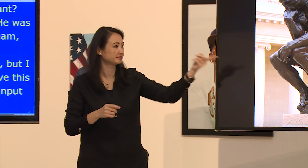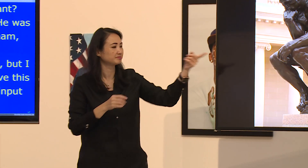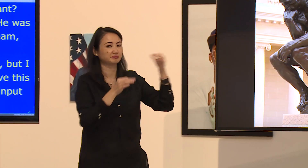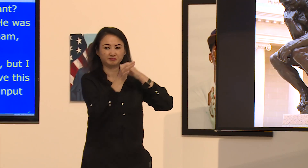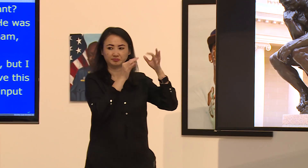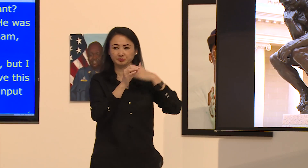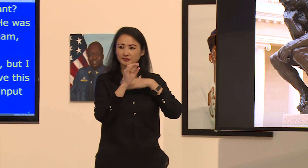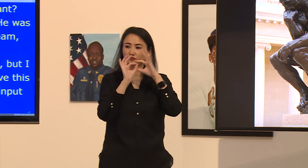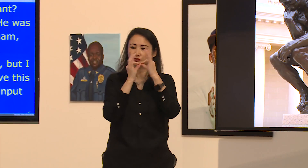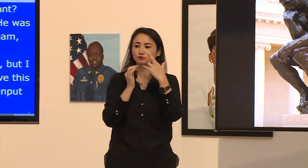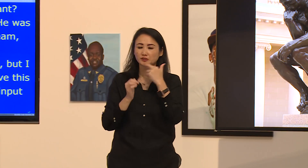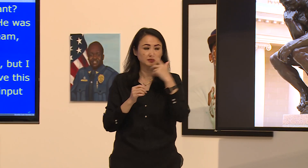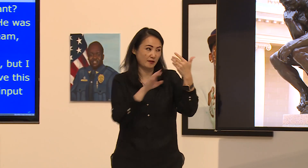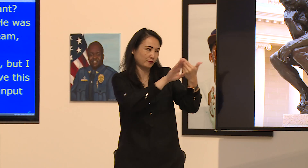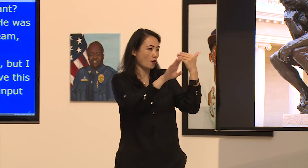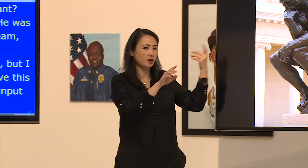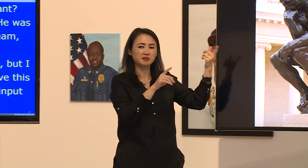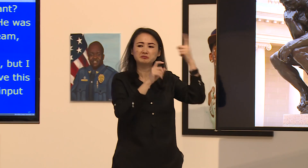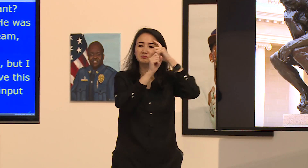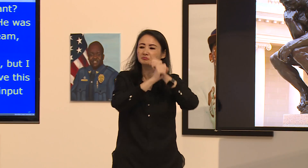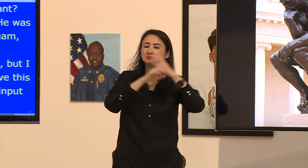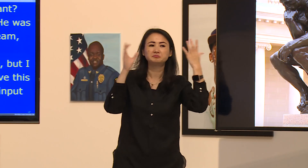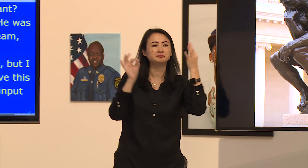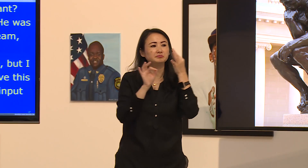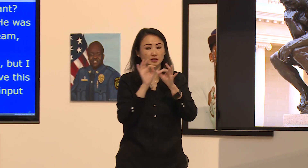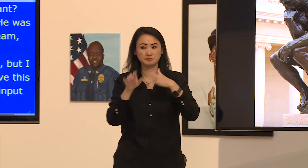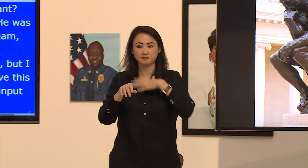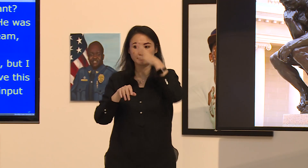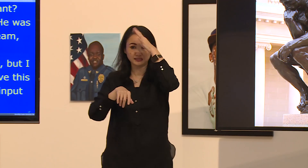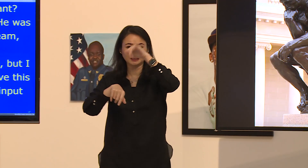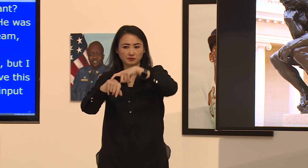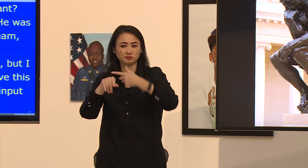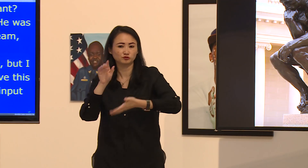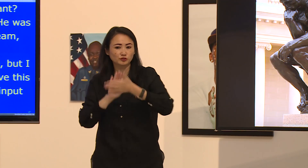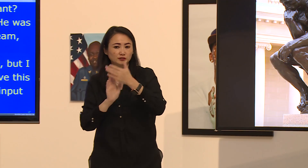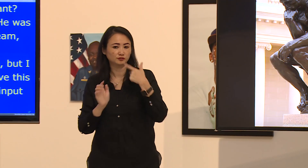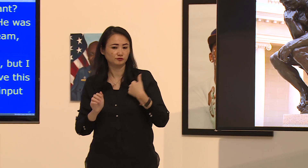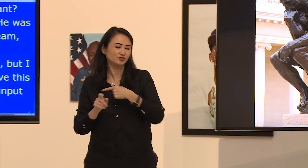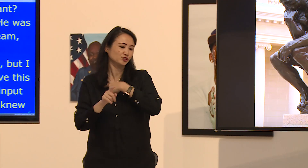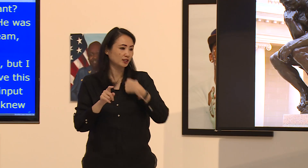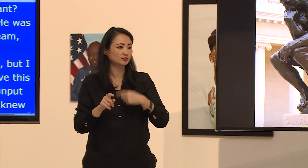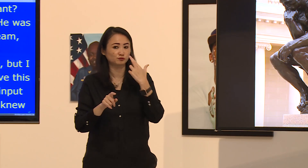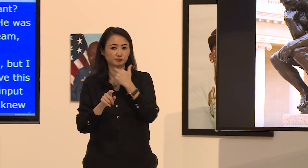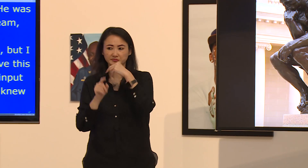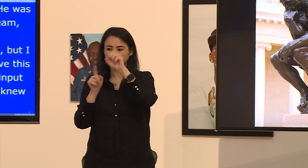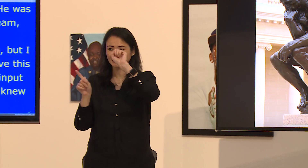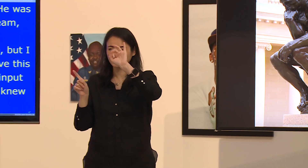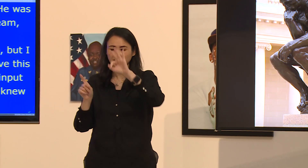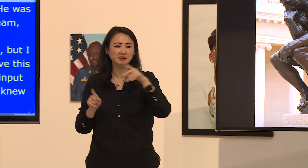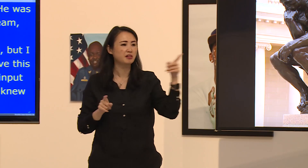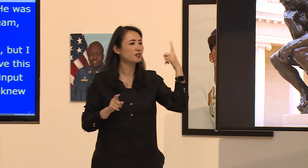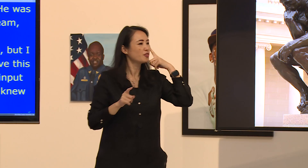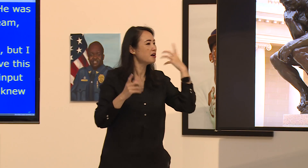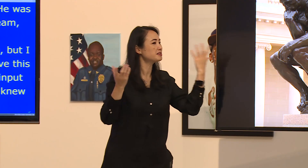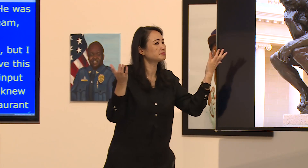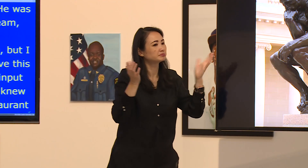my family's restaurant that that I could convince him. And again, we established a restaurant in San